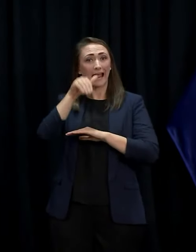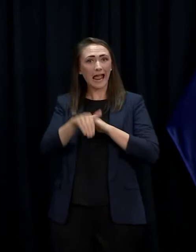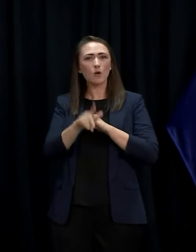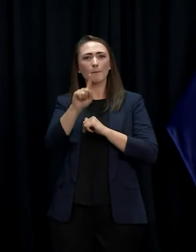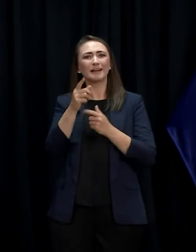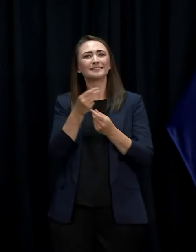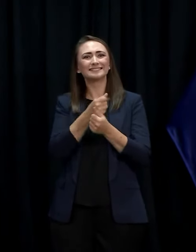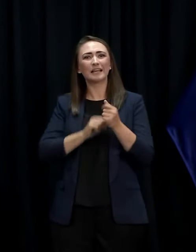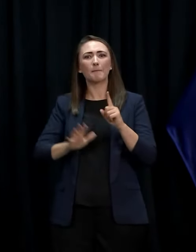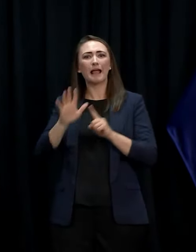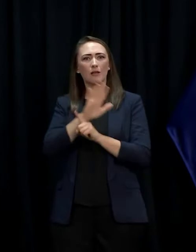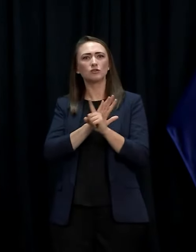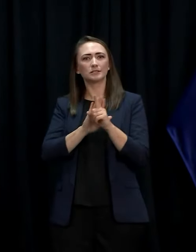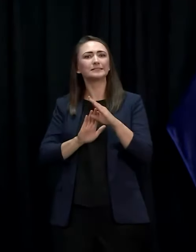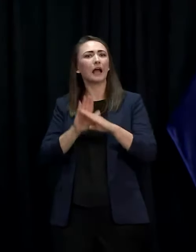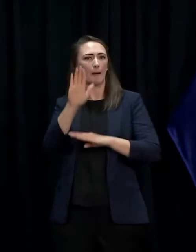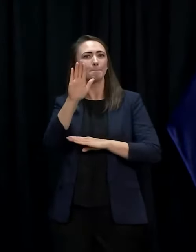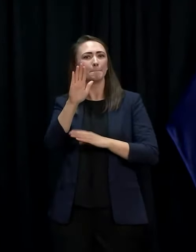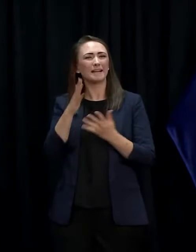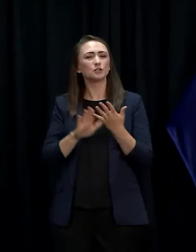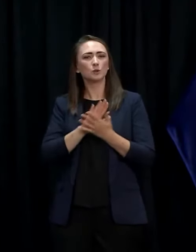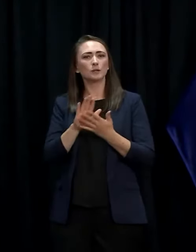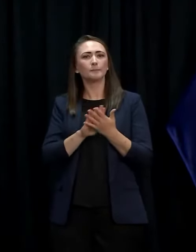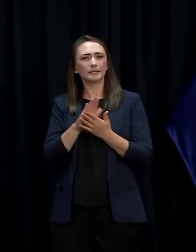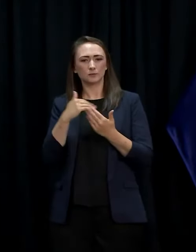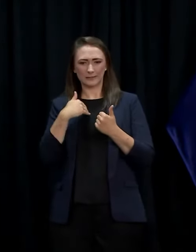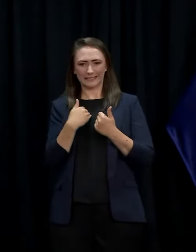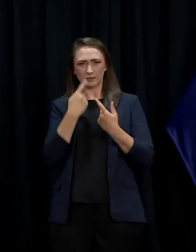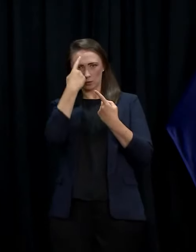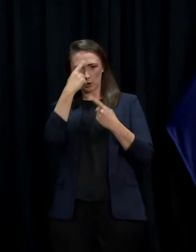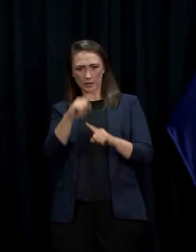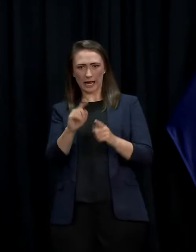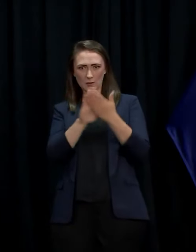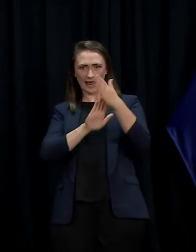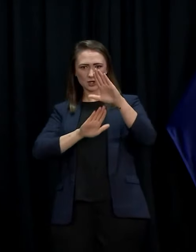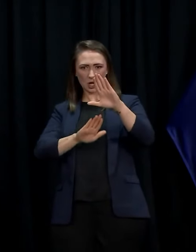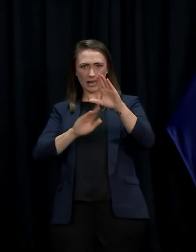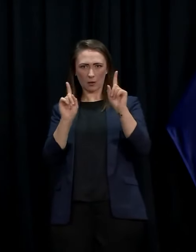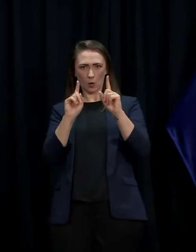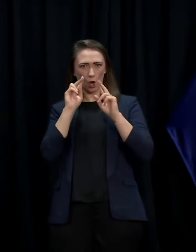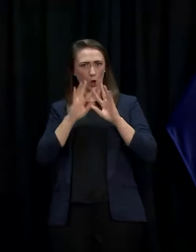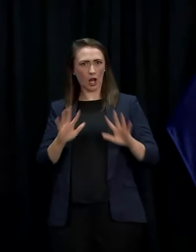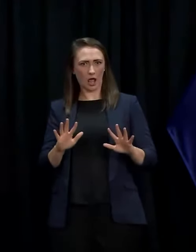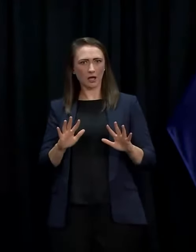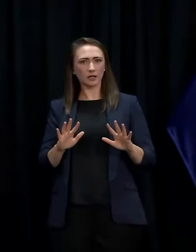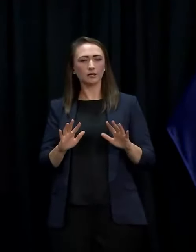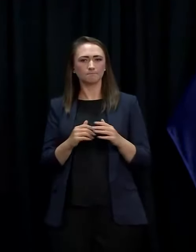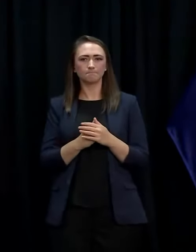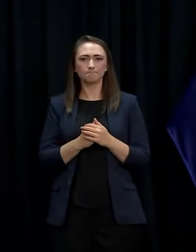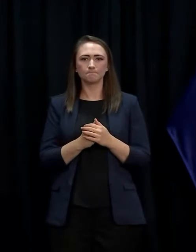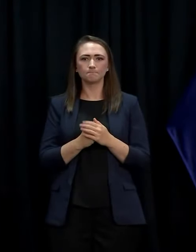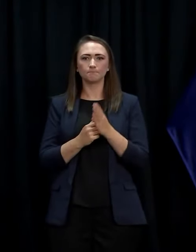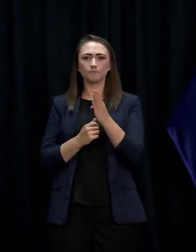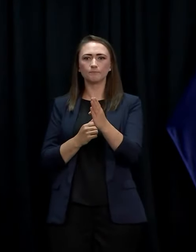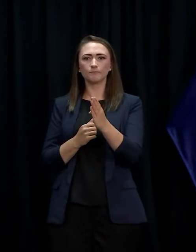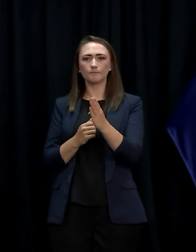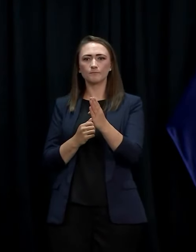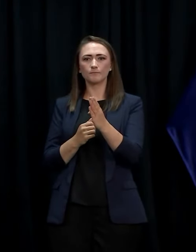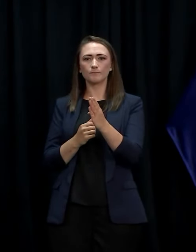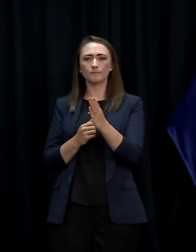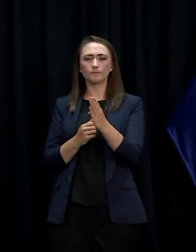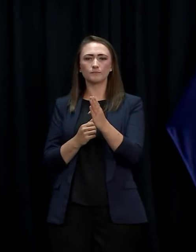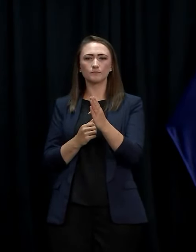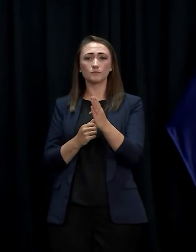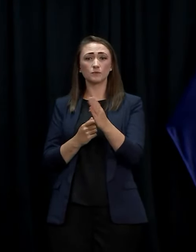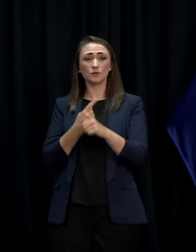where they're trending up. And so we'll be looking at the spread across the country. And you talked about how geographical locations can move into different colours at